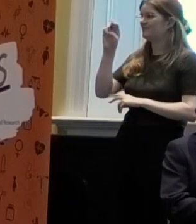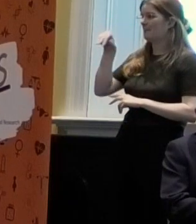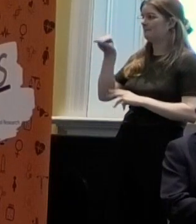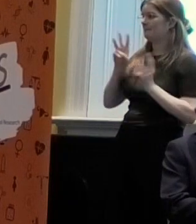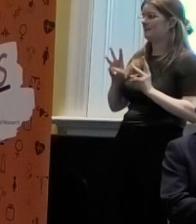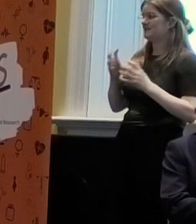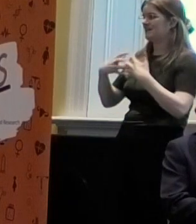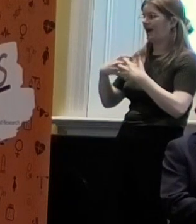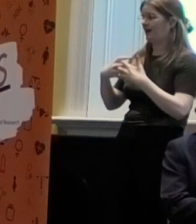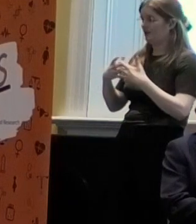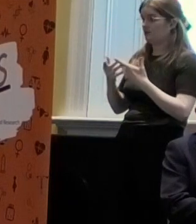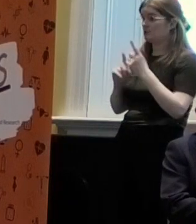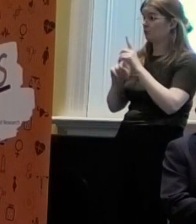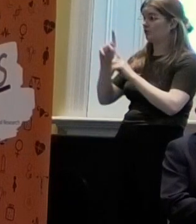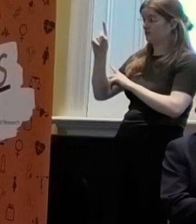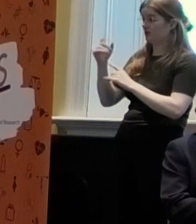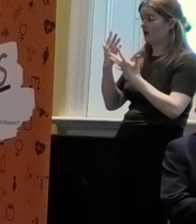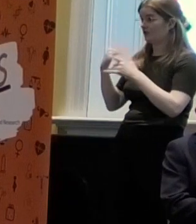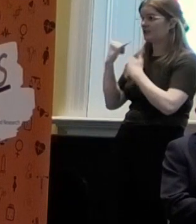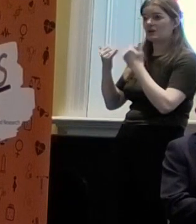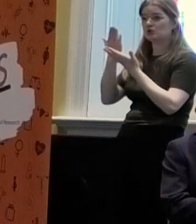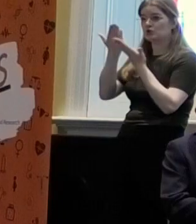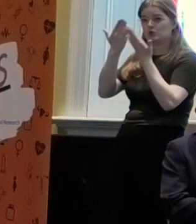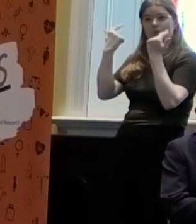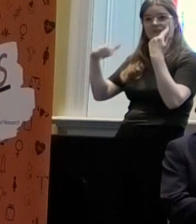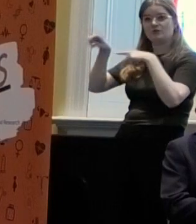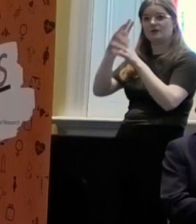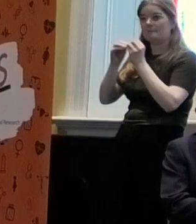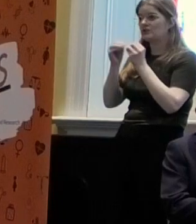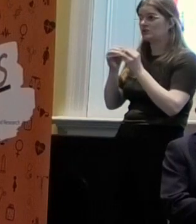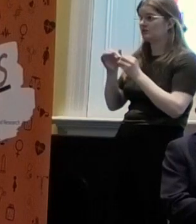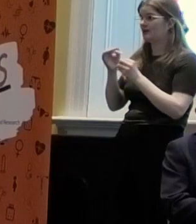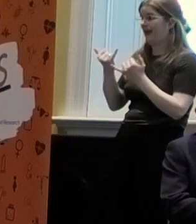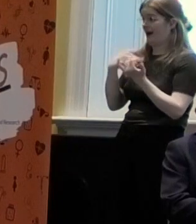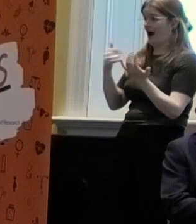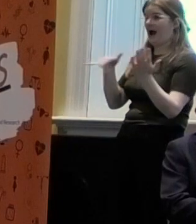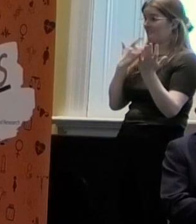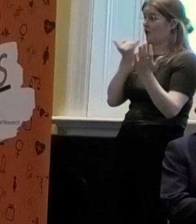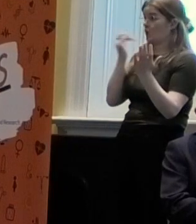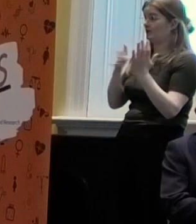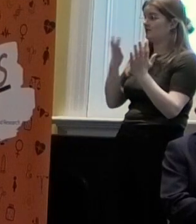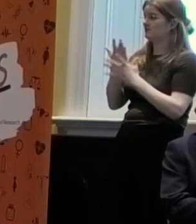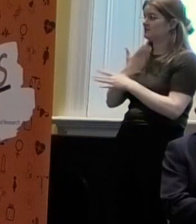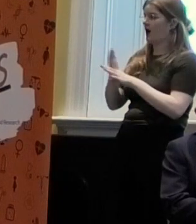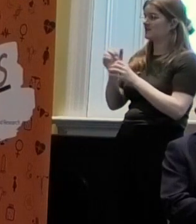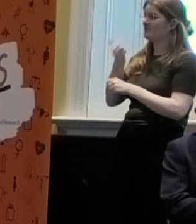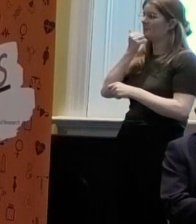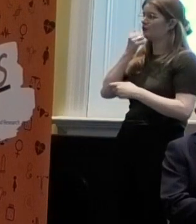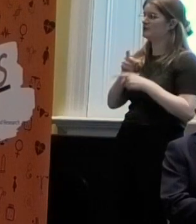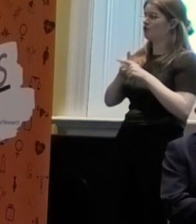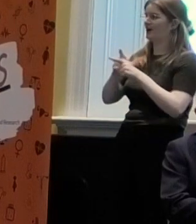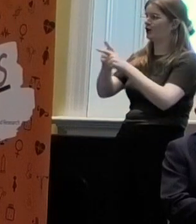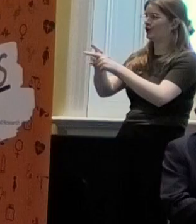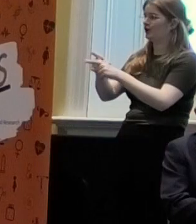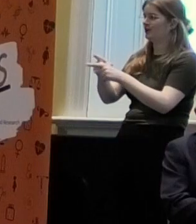really taking off. And up until, I don't know, I'm sure someone here can say when, you know, on our iPhones, it started to have period trackers. Like that didn't, it was